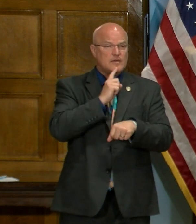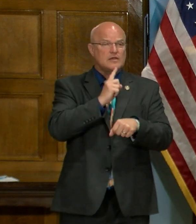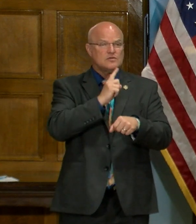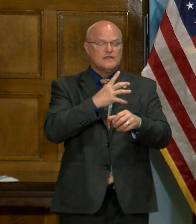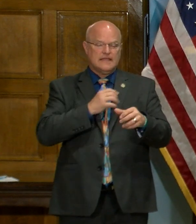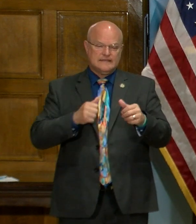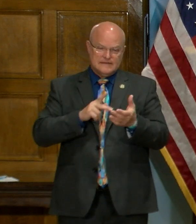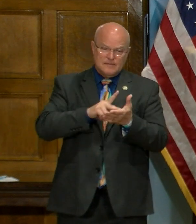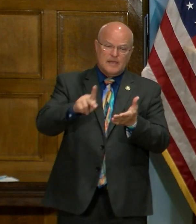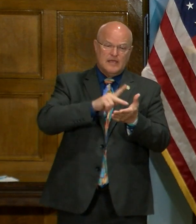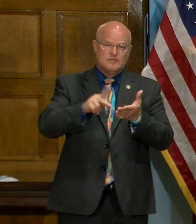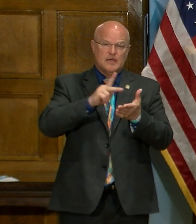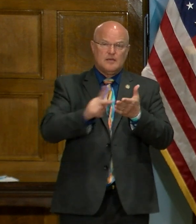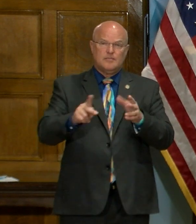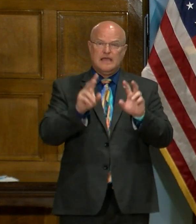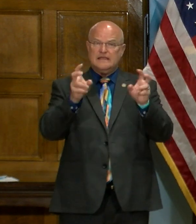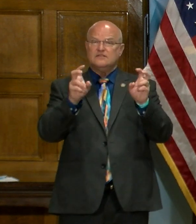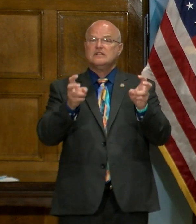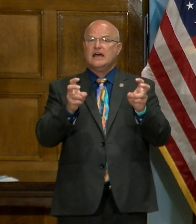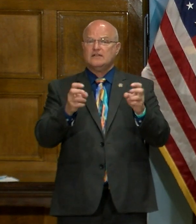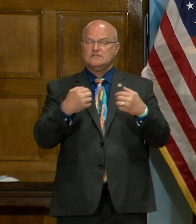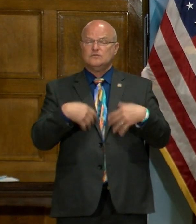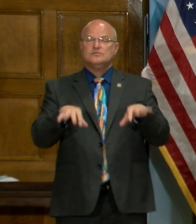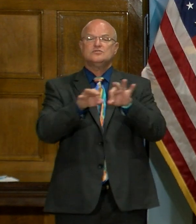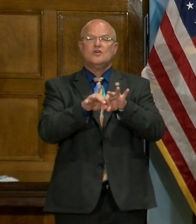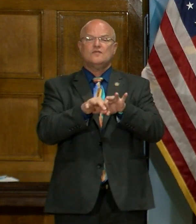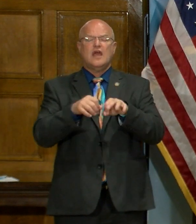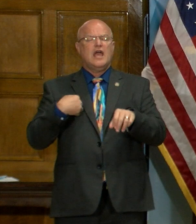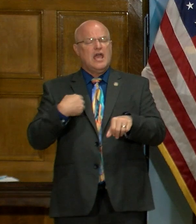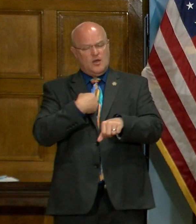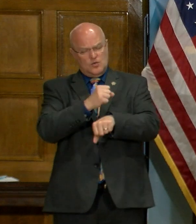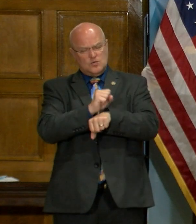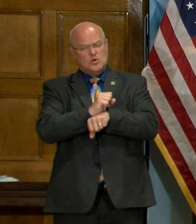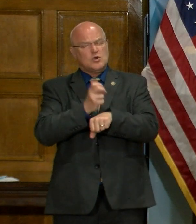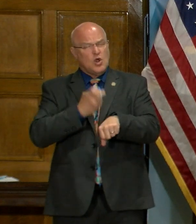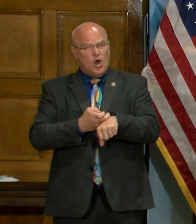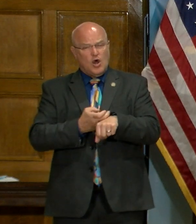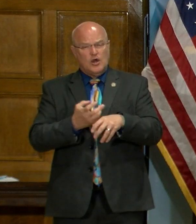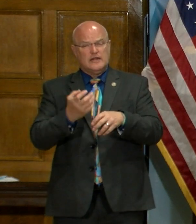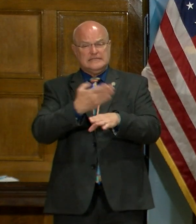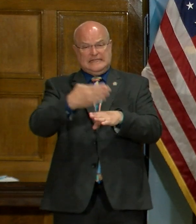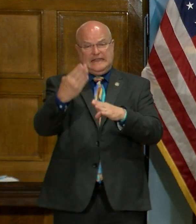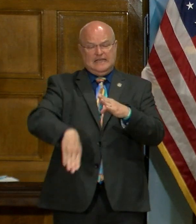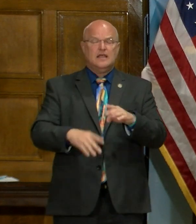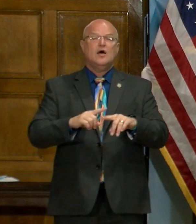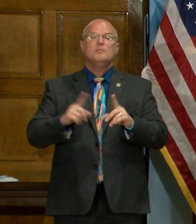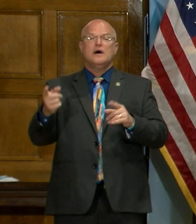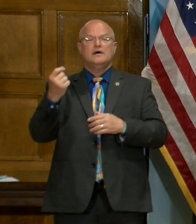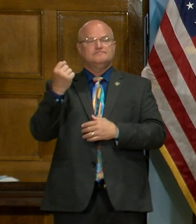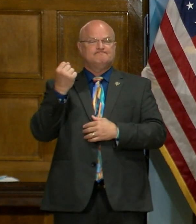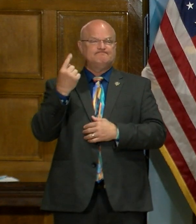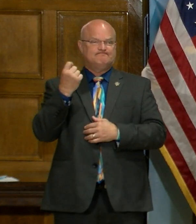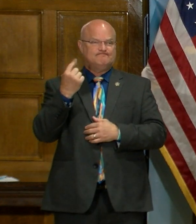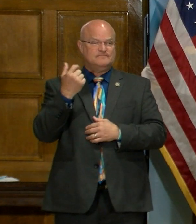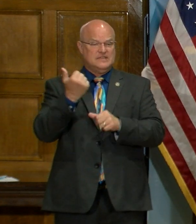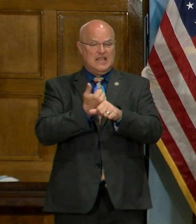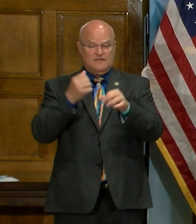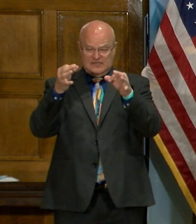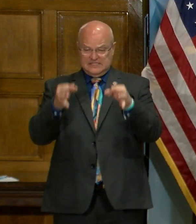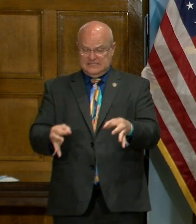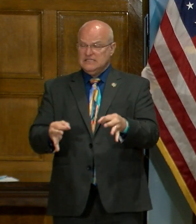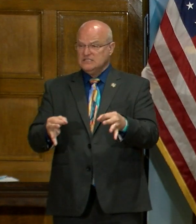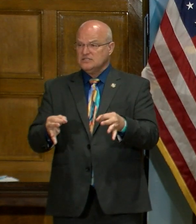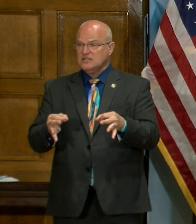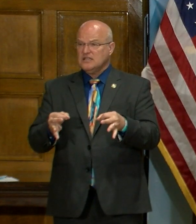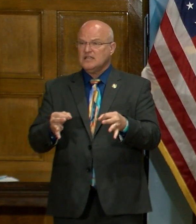get the compensation that they're entitled to. And we're working very hard to get that done. But we realize every decision